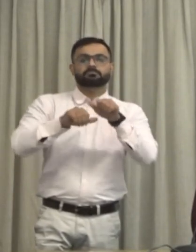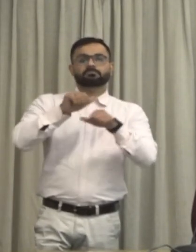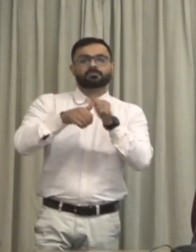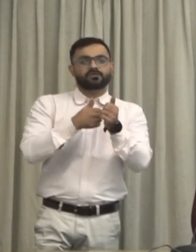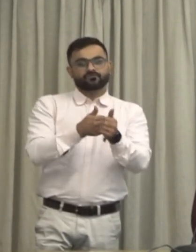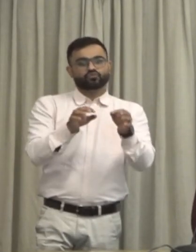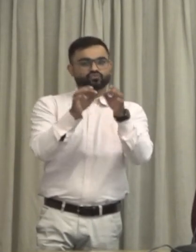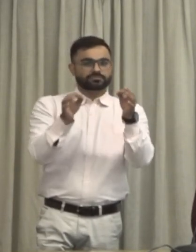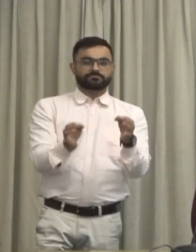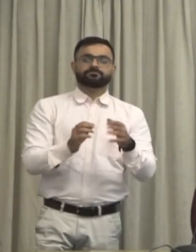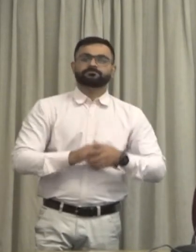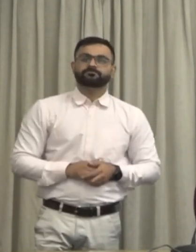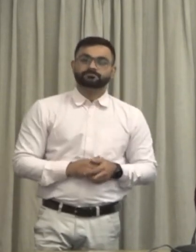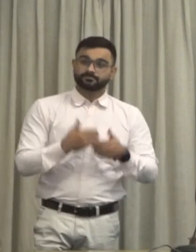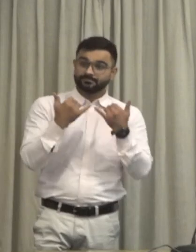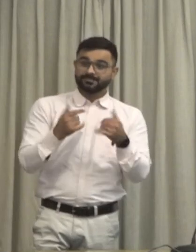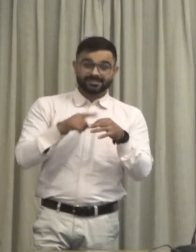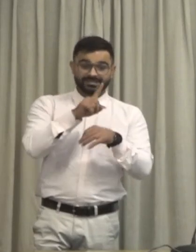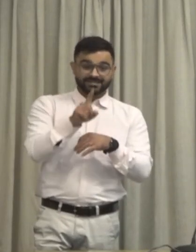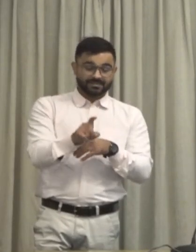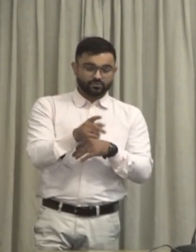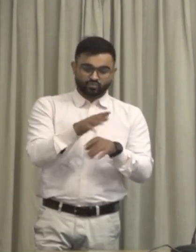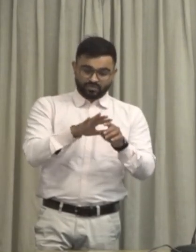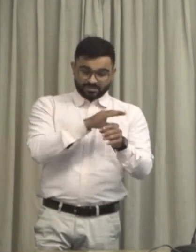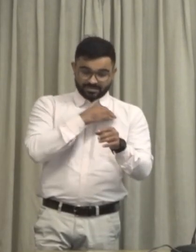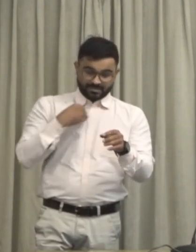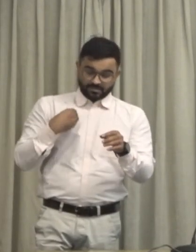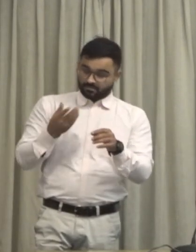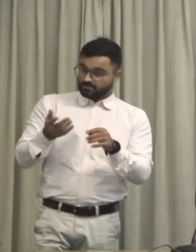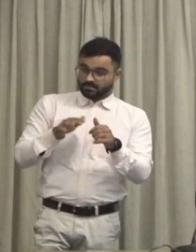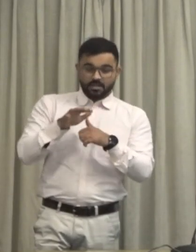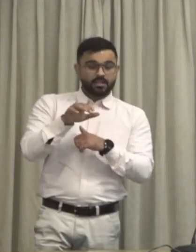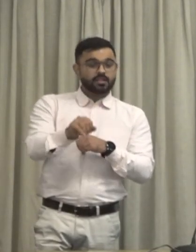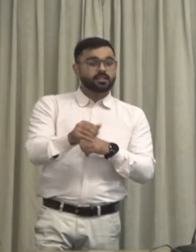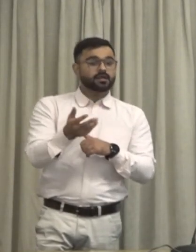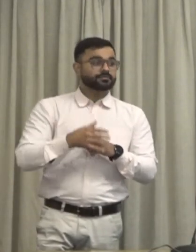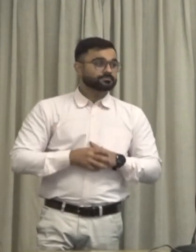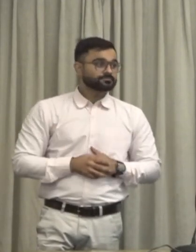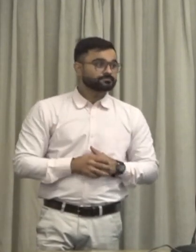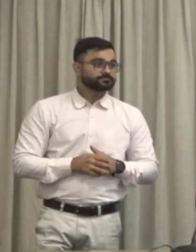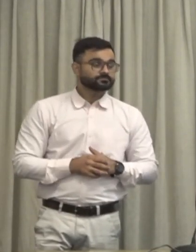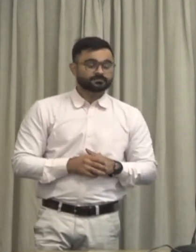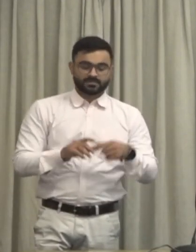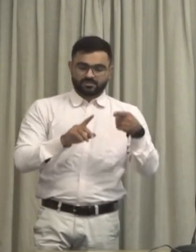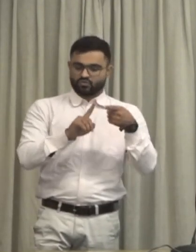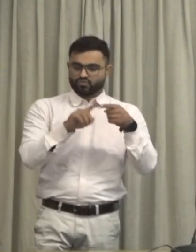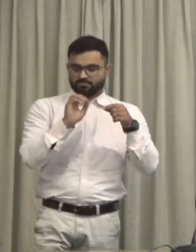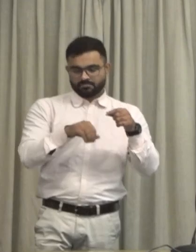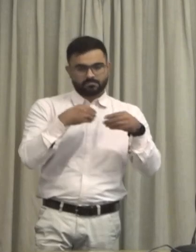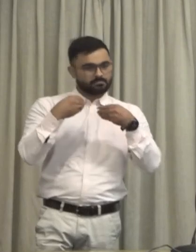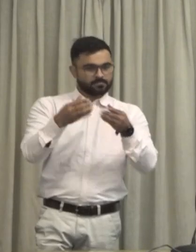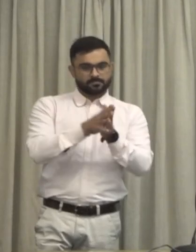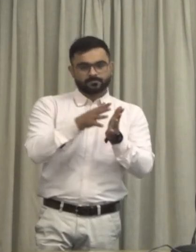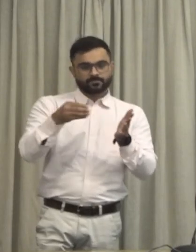procedural formalities. Now the question about how your doctor will be able to access it. One is, of course, you should